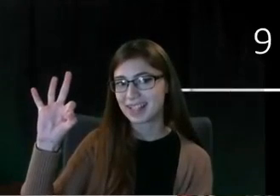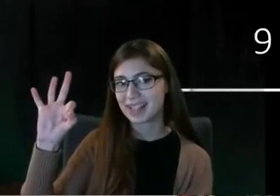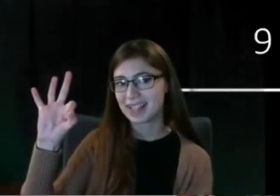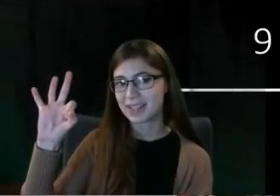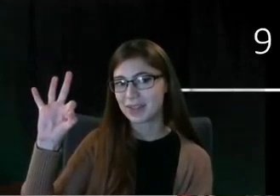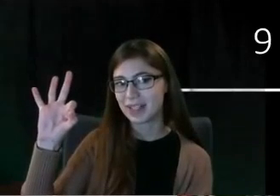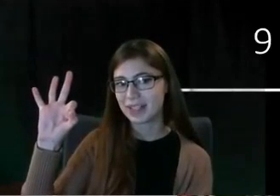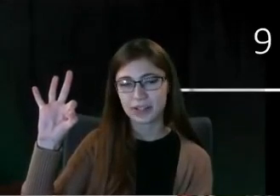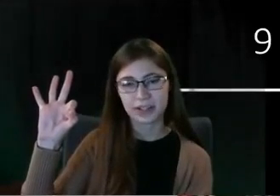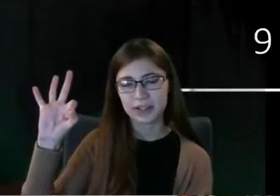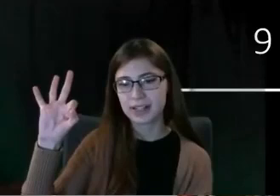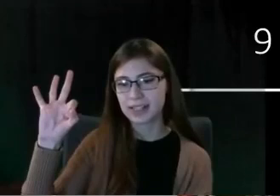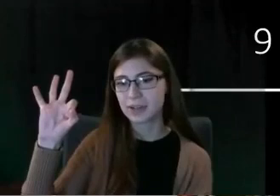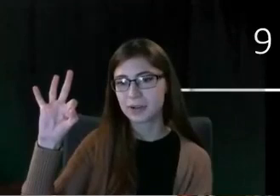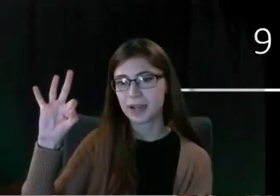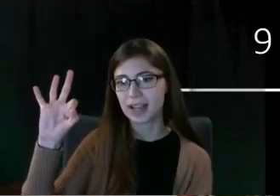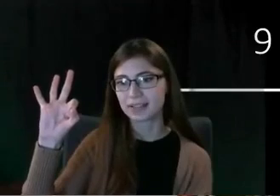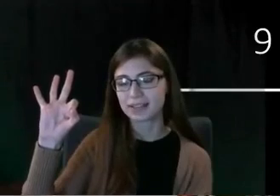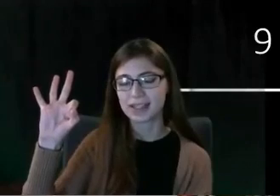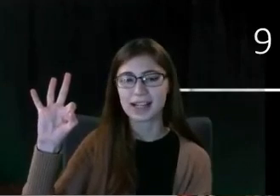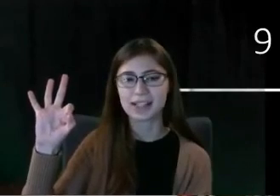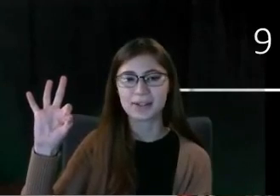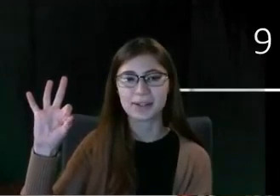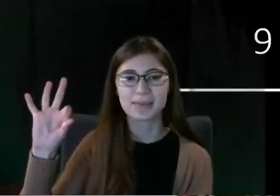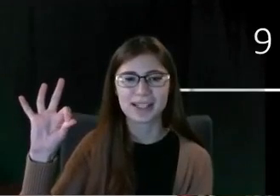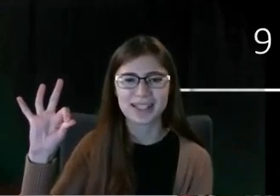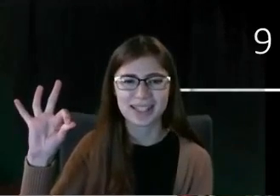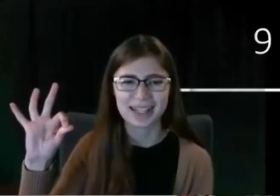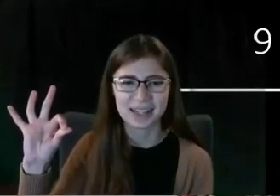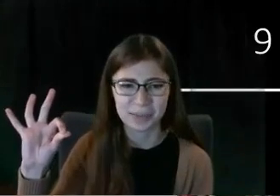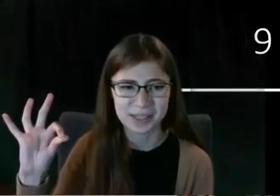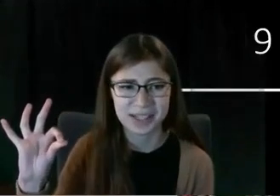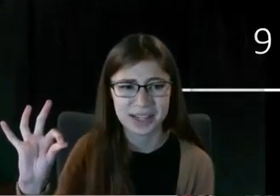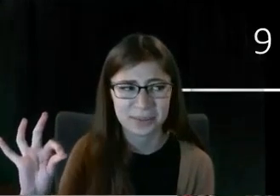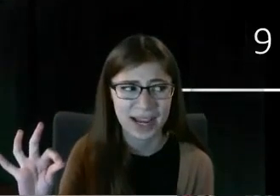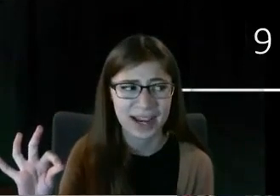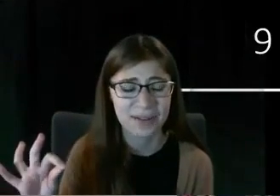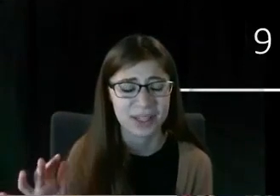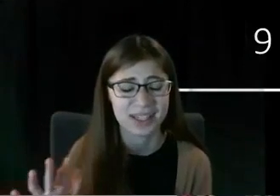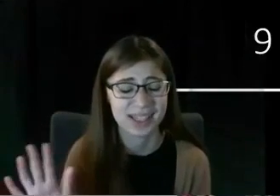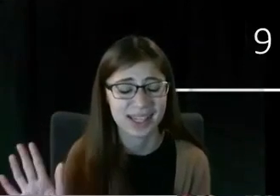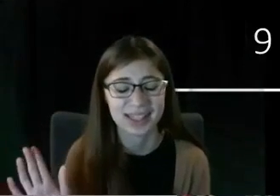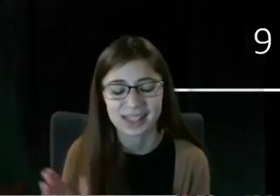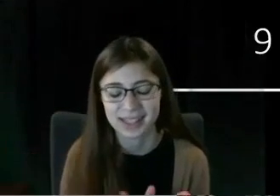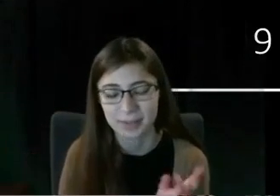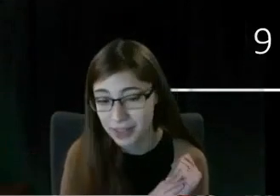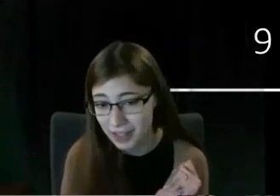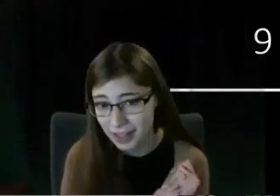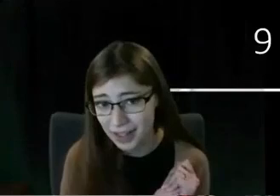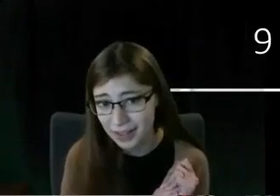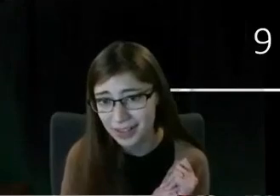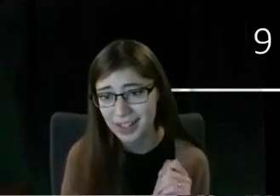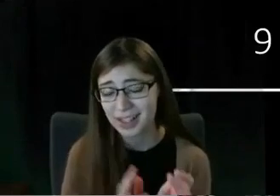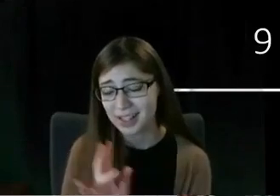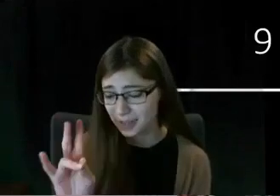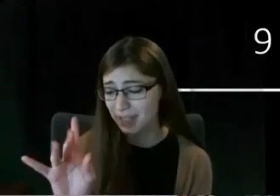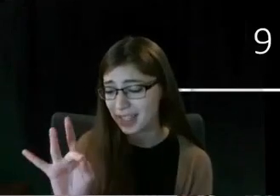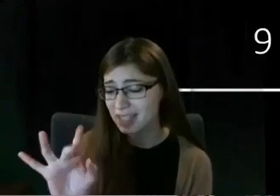Index finger. No, is okay. I don't expect you to get numbers down pat because listen, numbers are hard. Doing this with